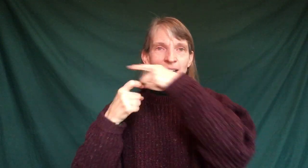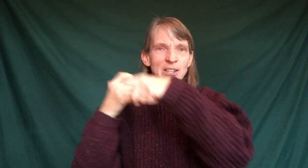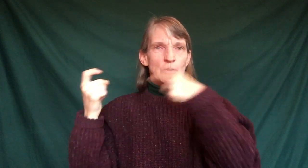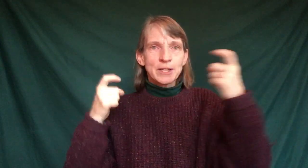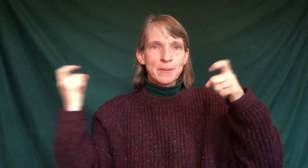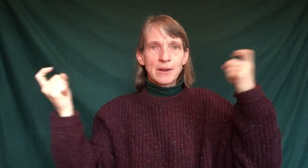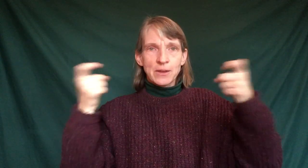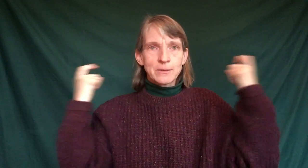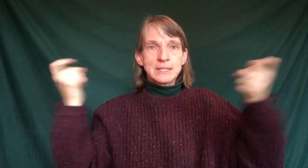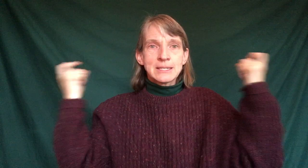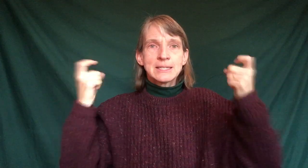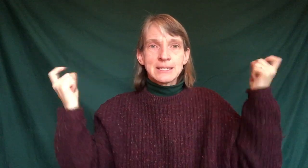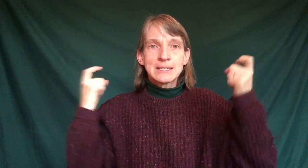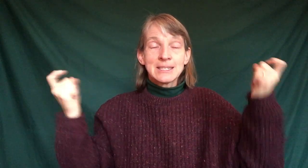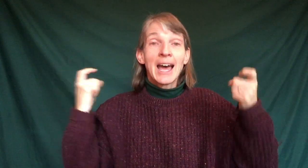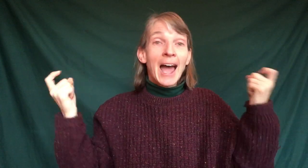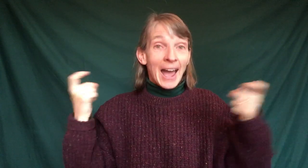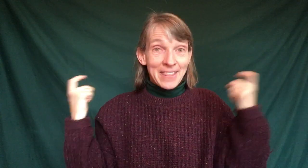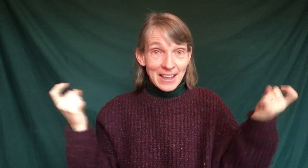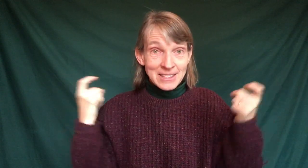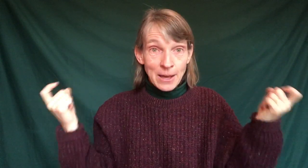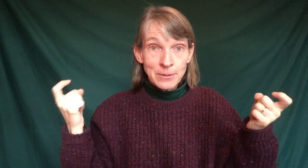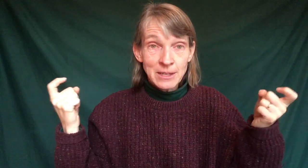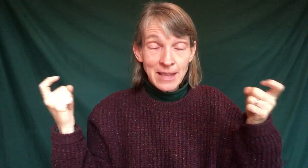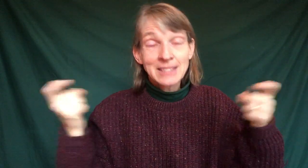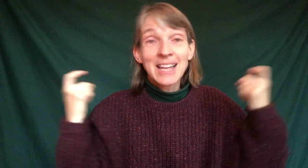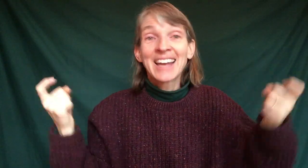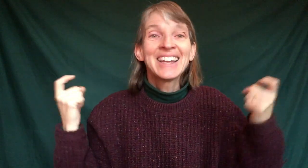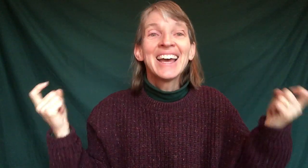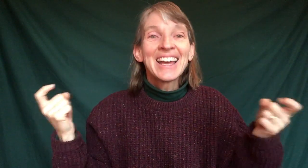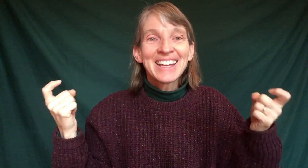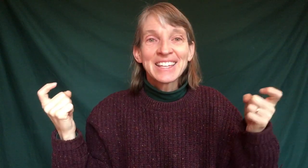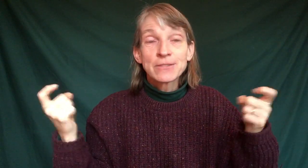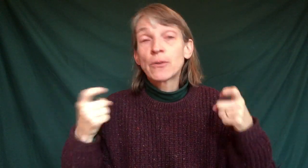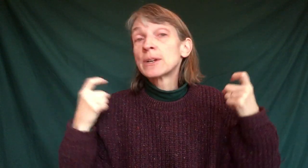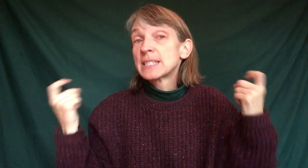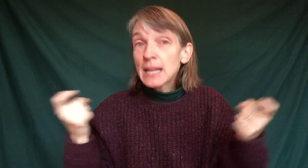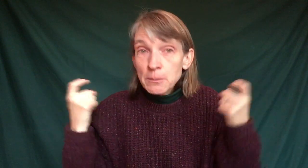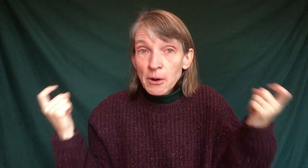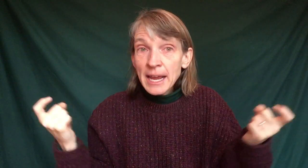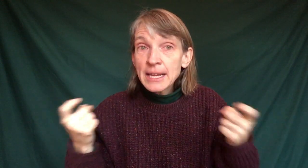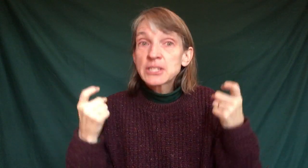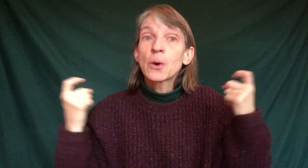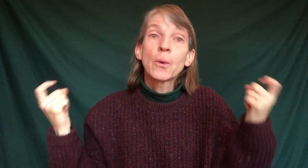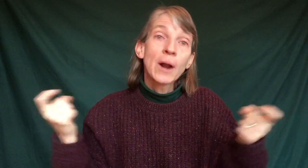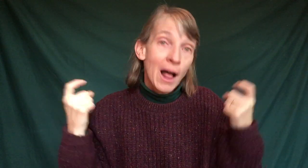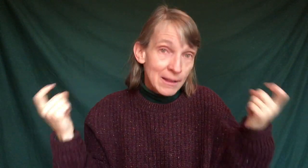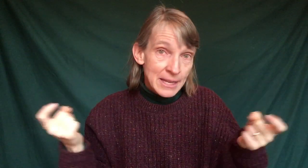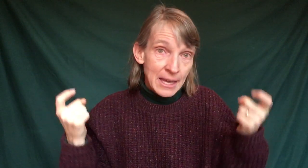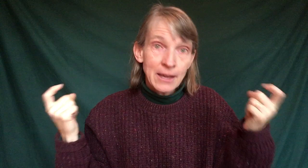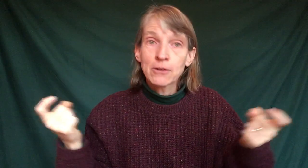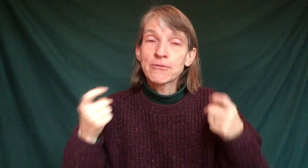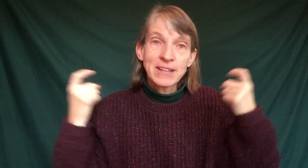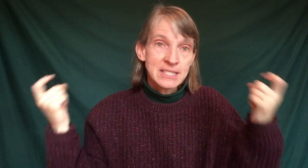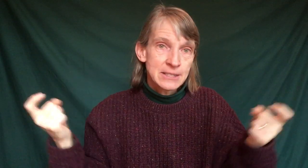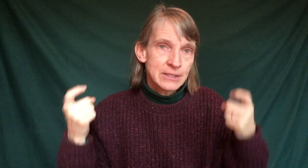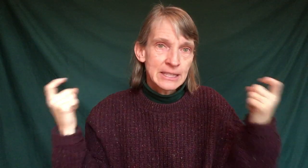little noisemaker that goes zzz, and that sign is for celebrate or holiday or